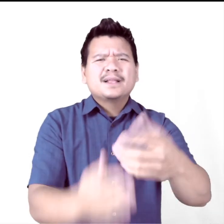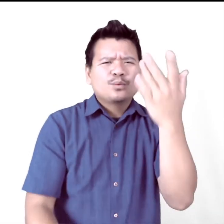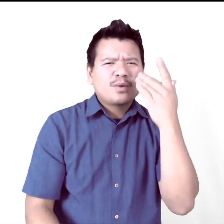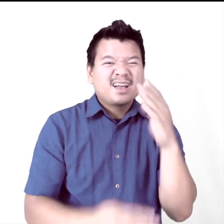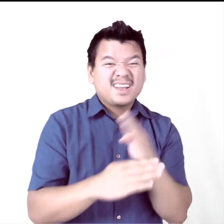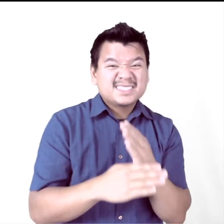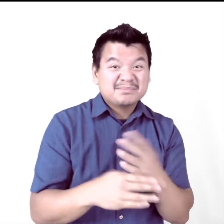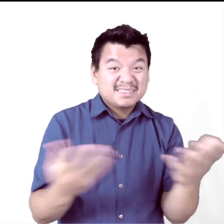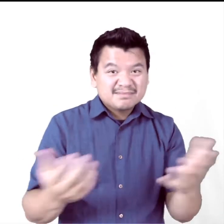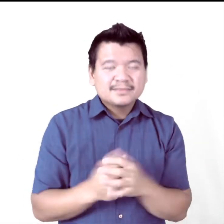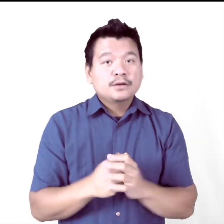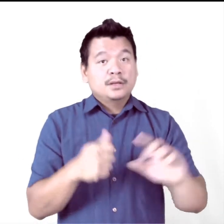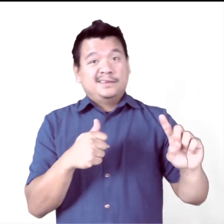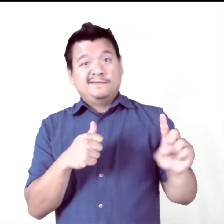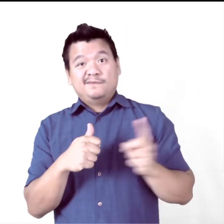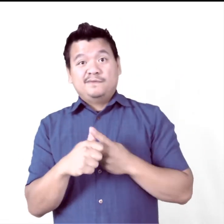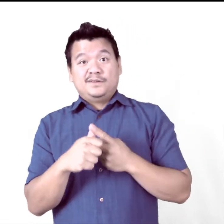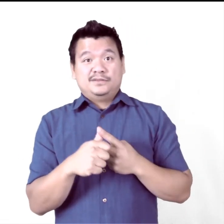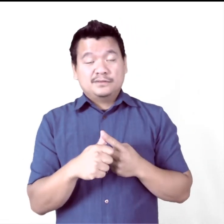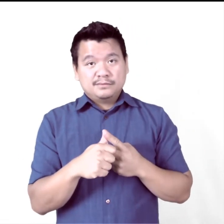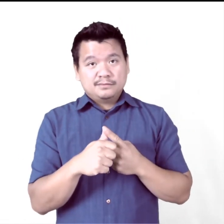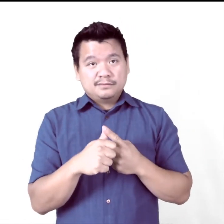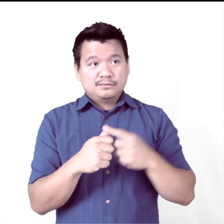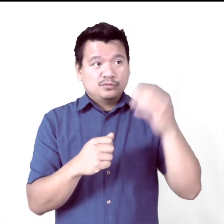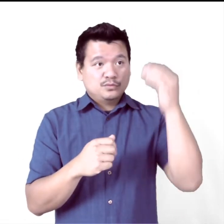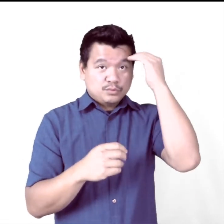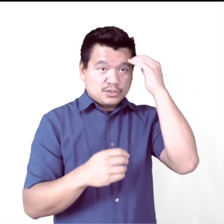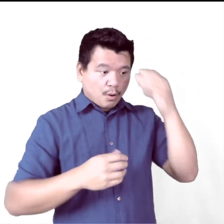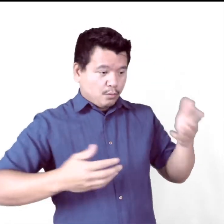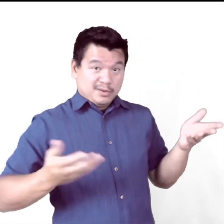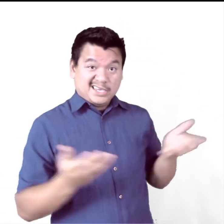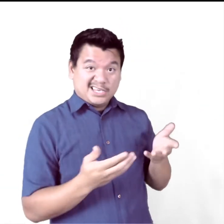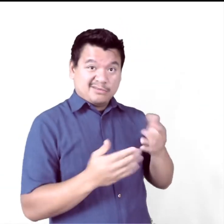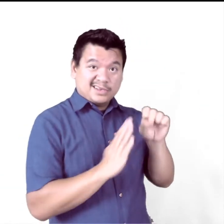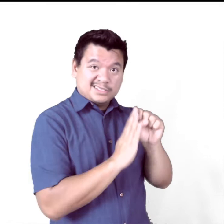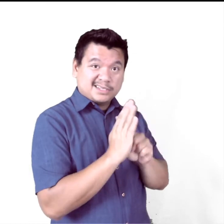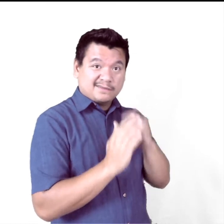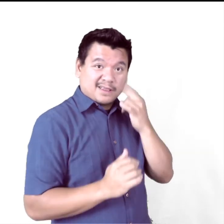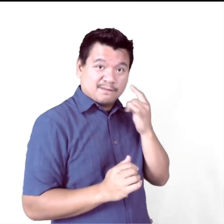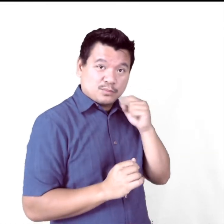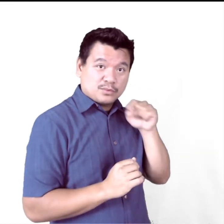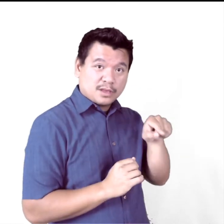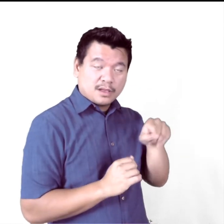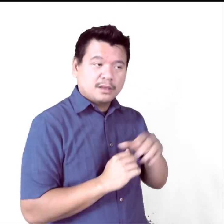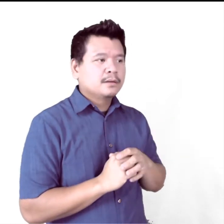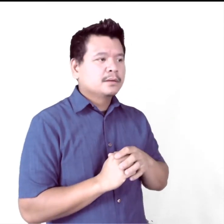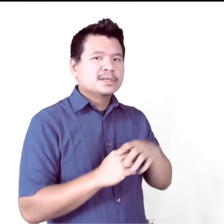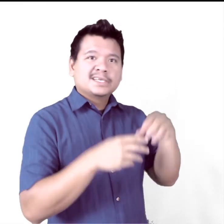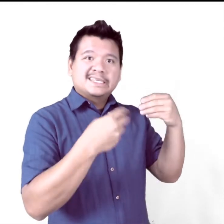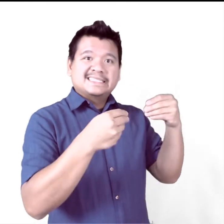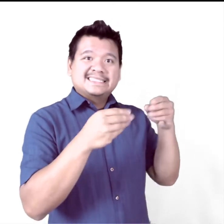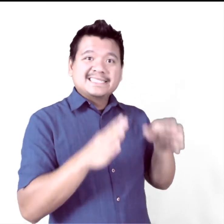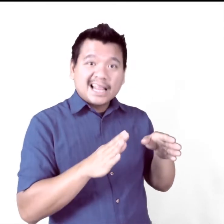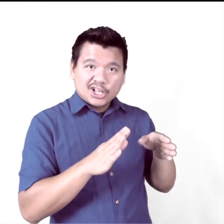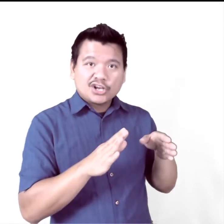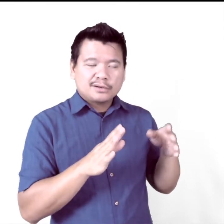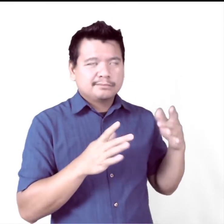beginning? Well, first, we know at least here in the state of California, the